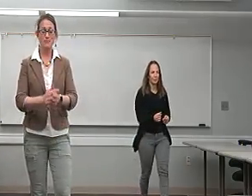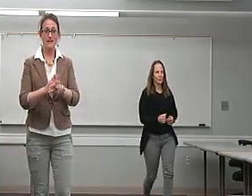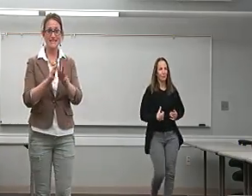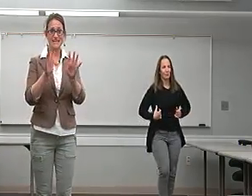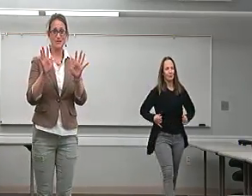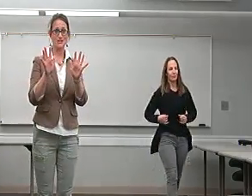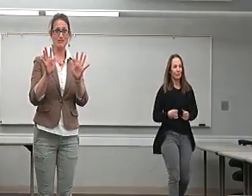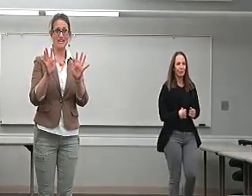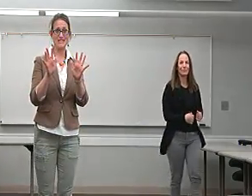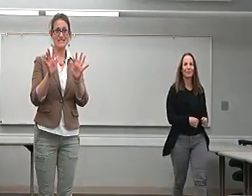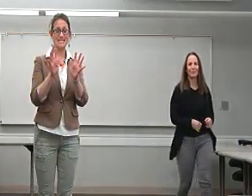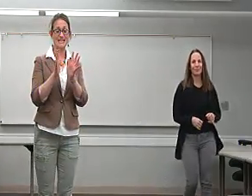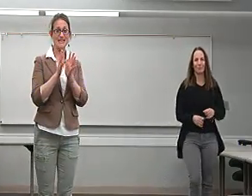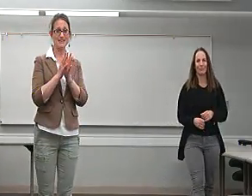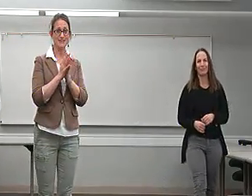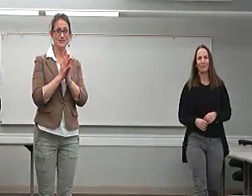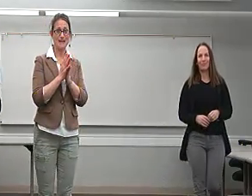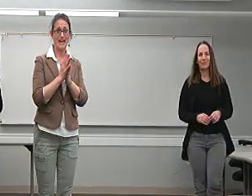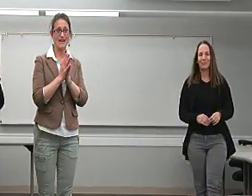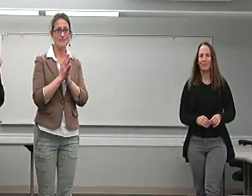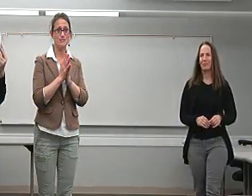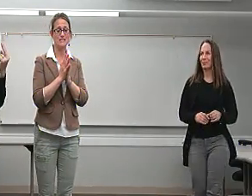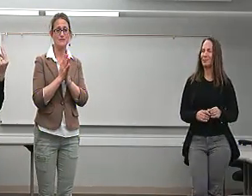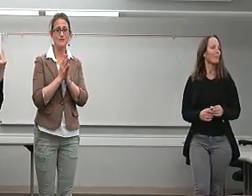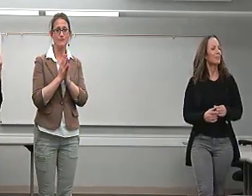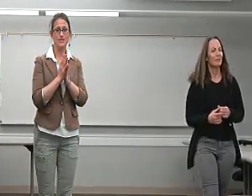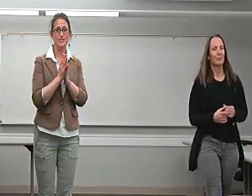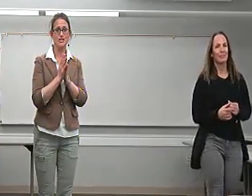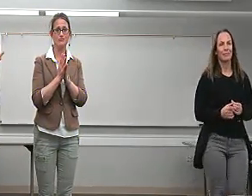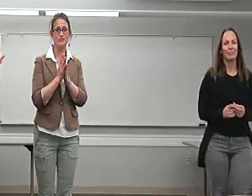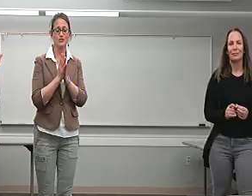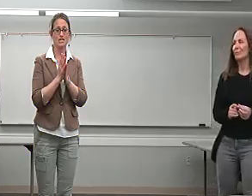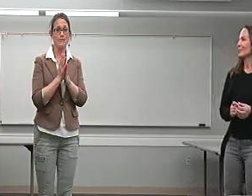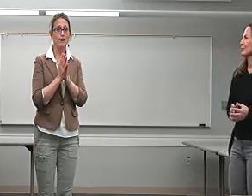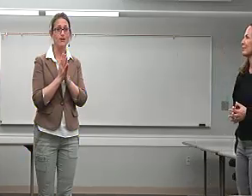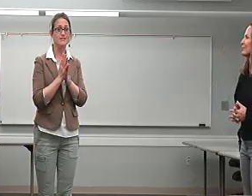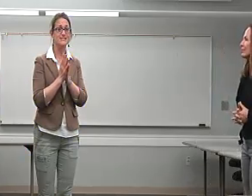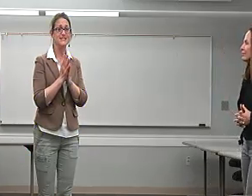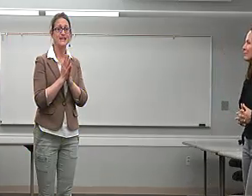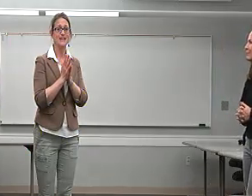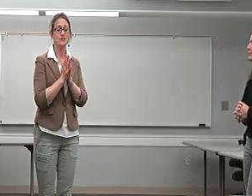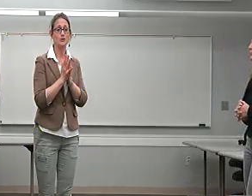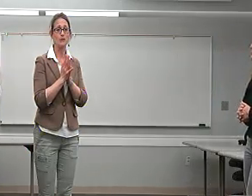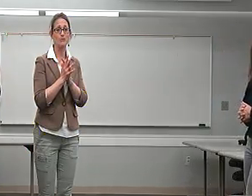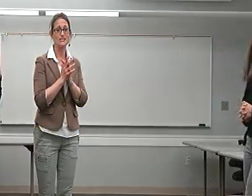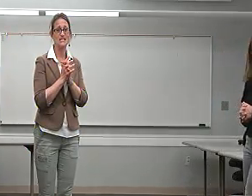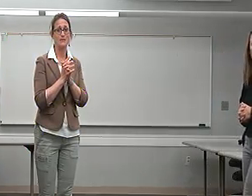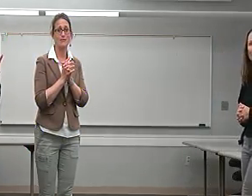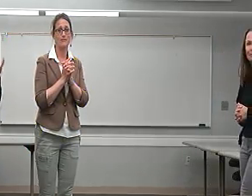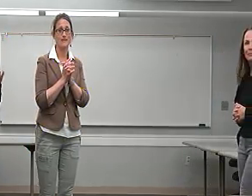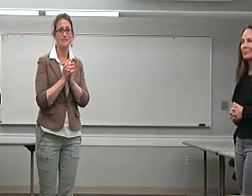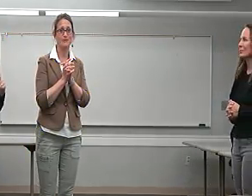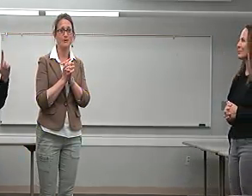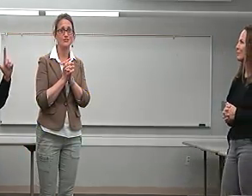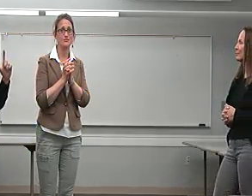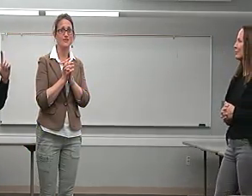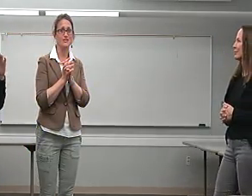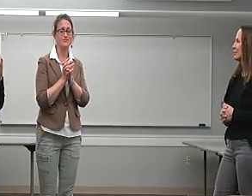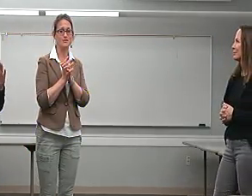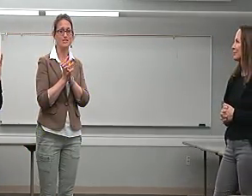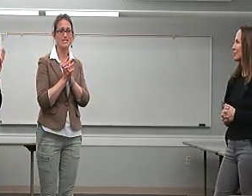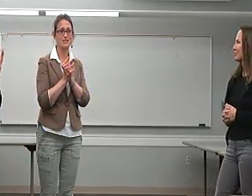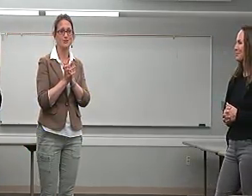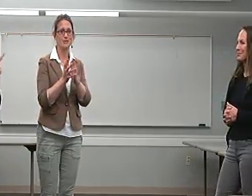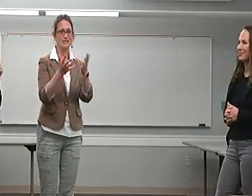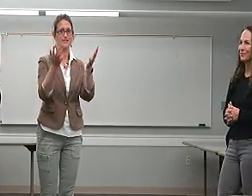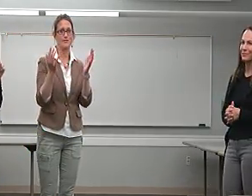can see okay. Please feel free to use your chat box so you can participate with us. We want you definitely to feel just as included as everyone